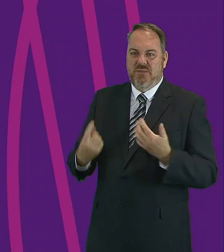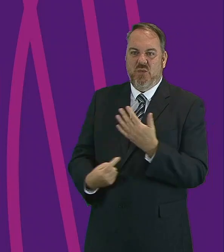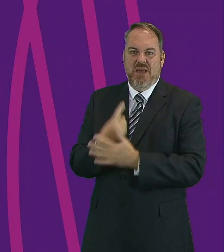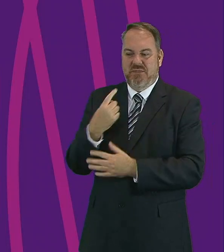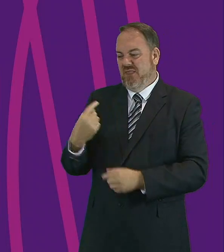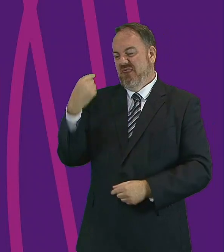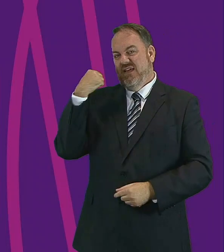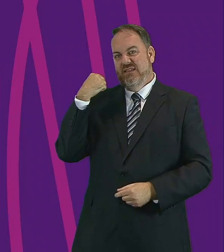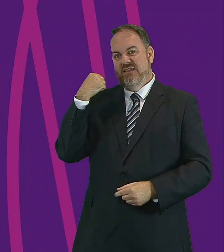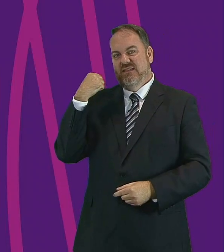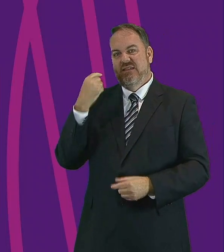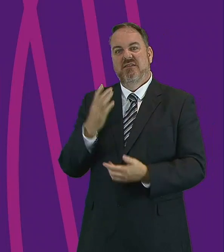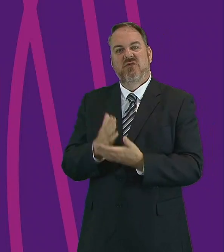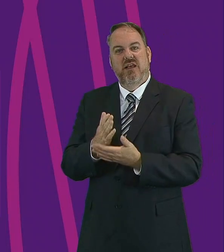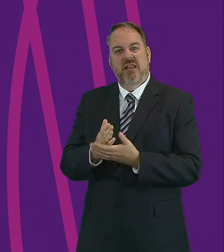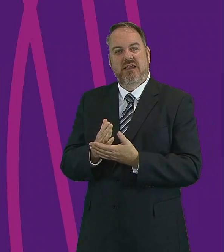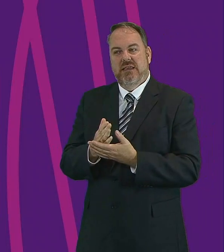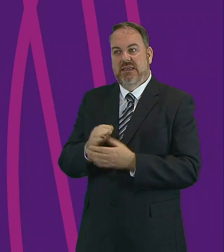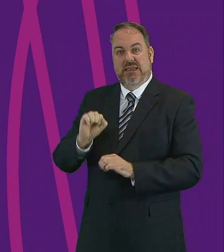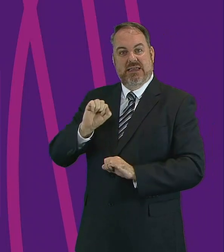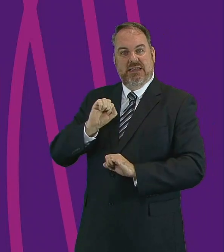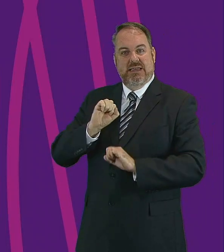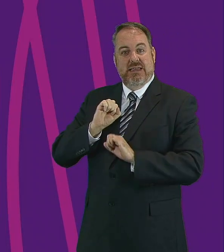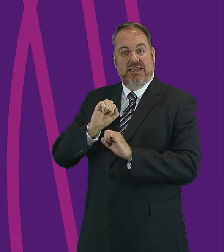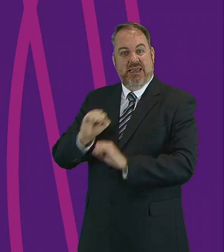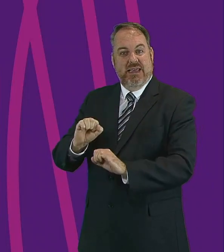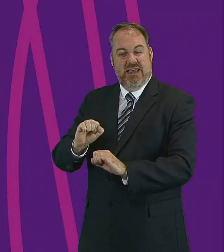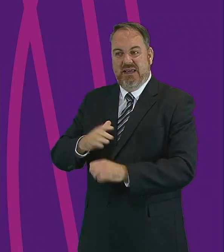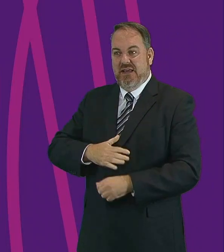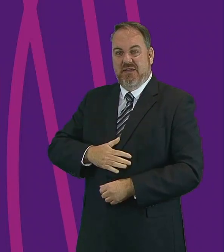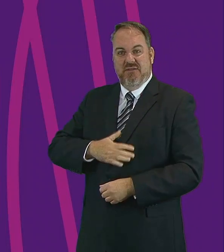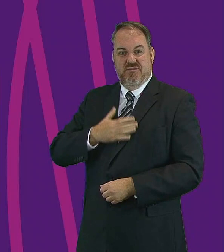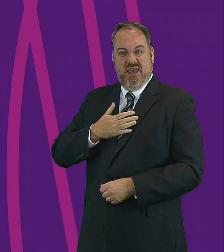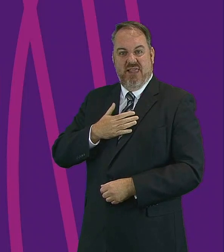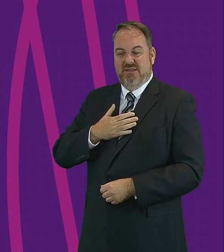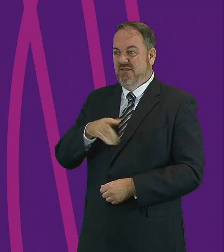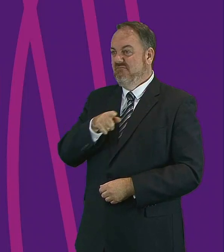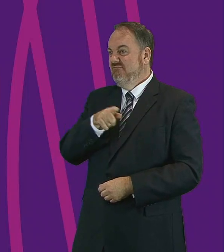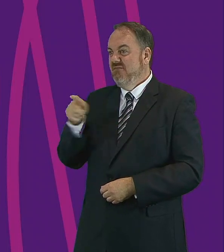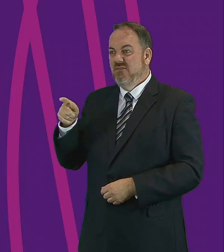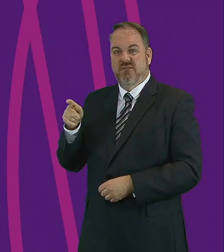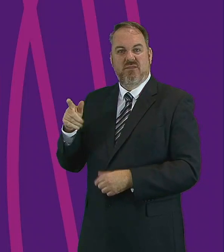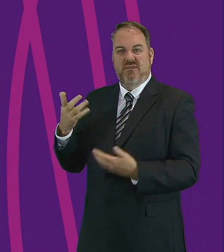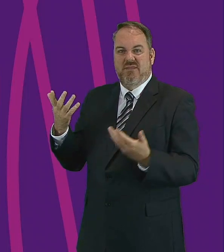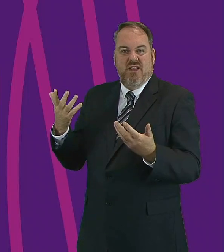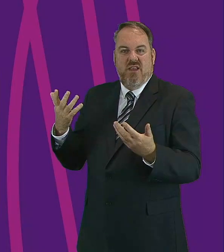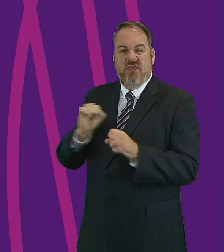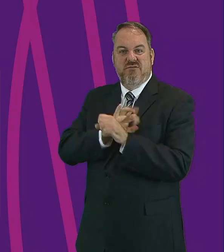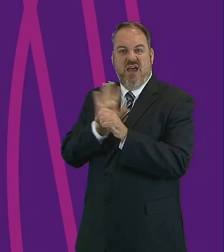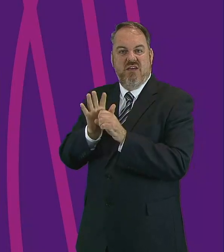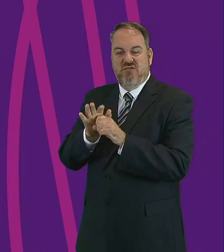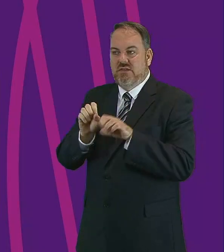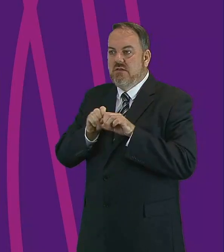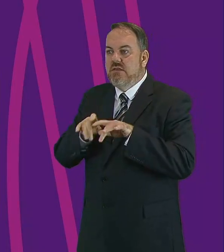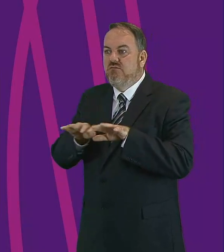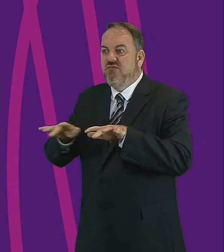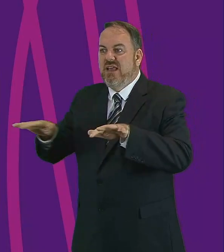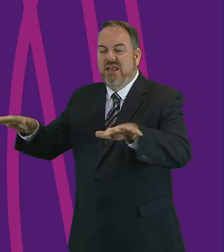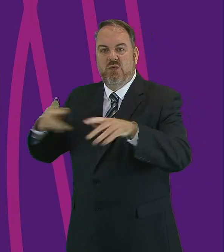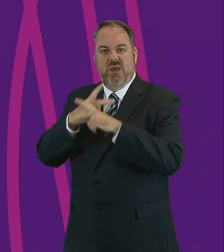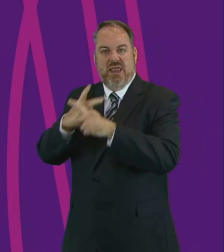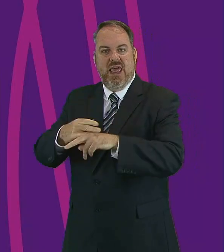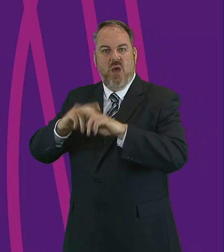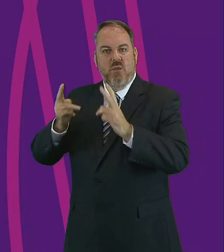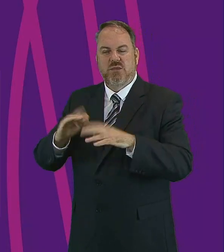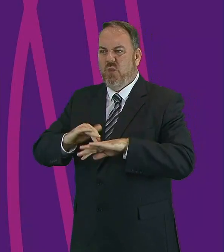in his words, seeded the virus into care homes without considering the consequences. He told me that he